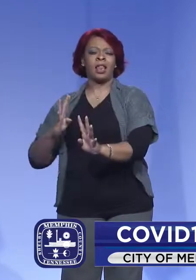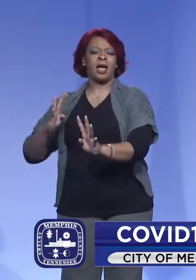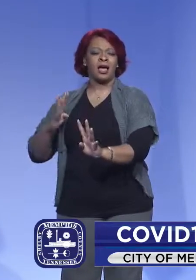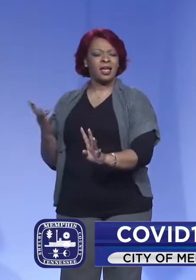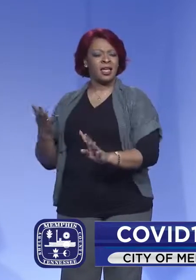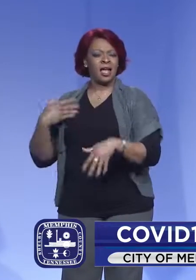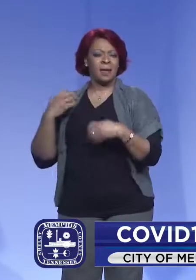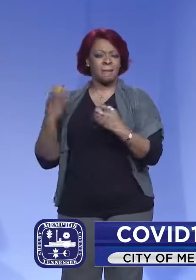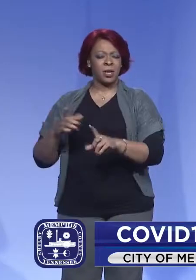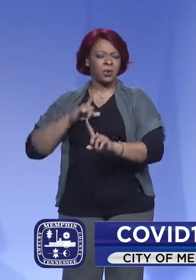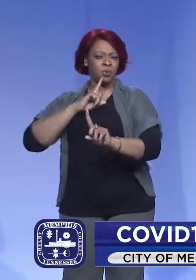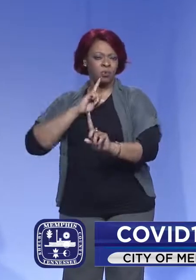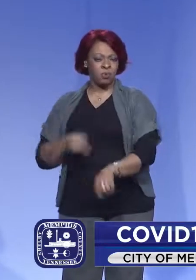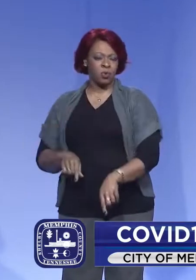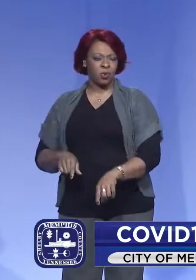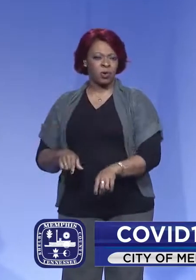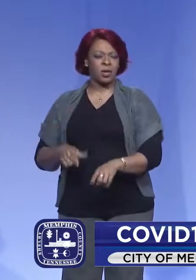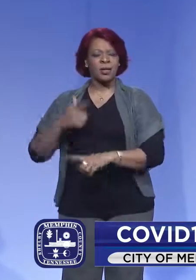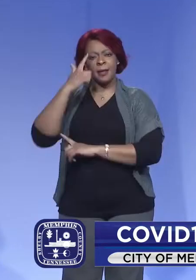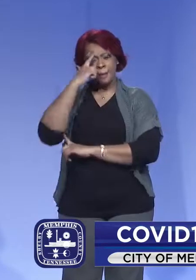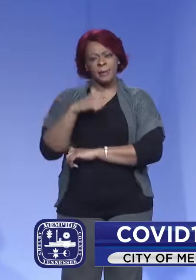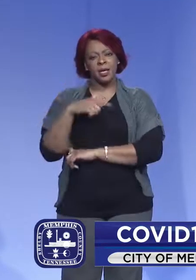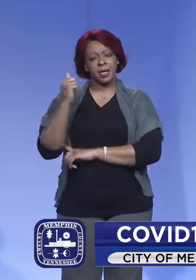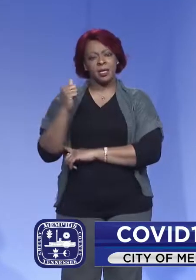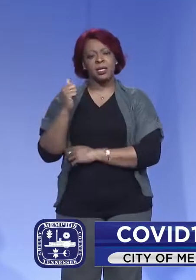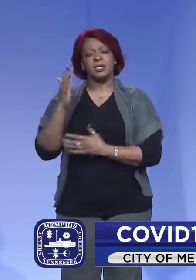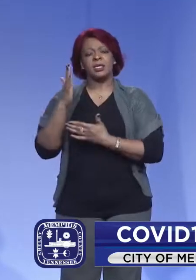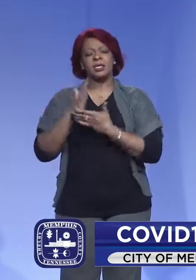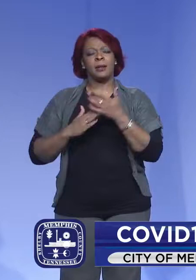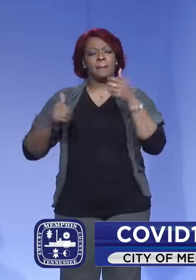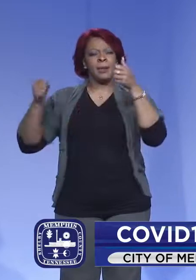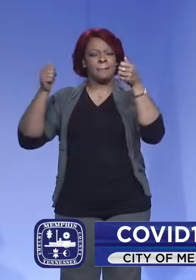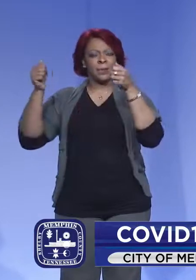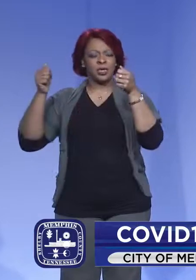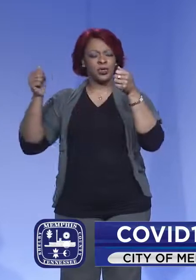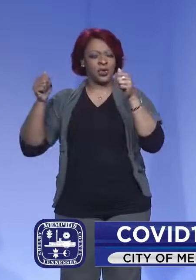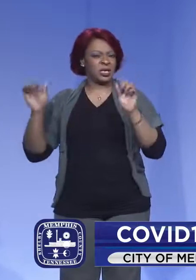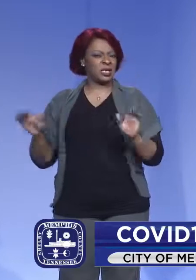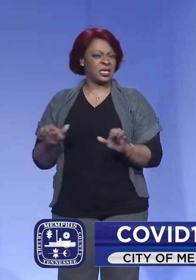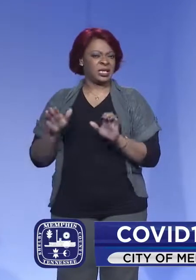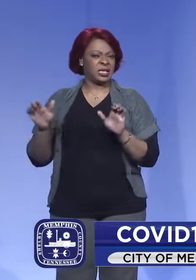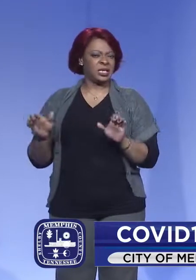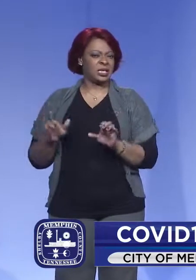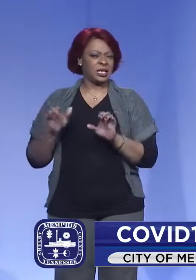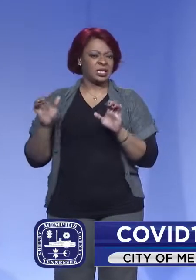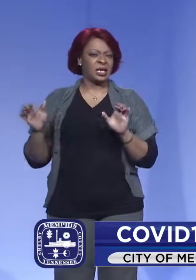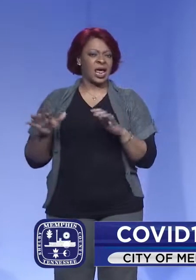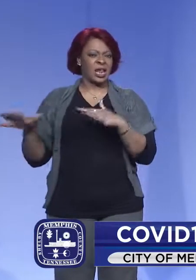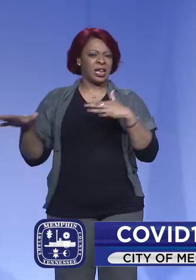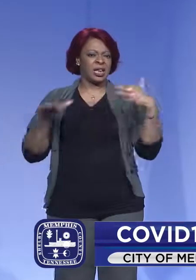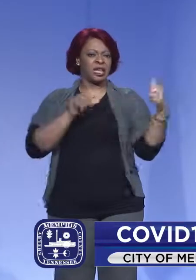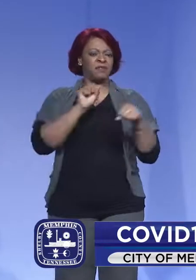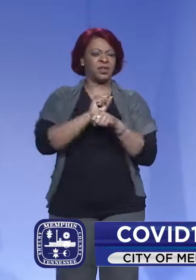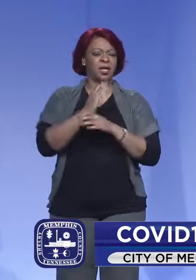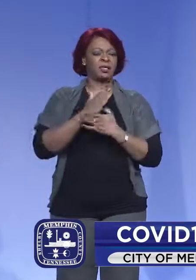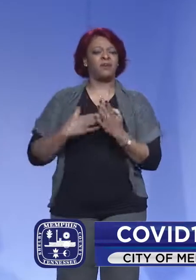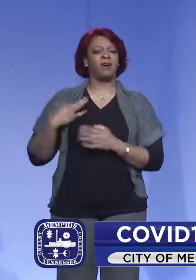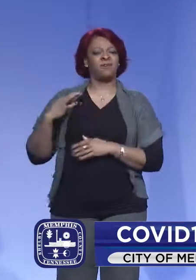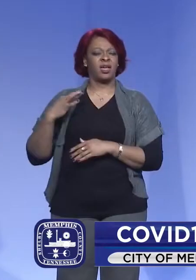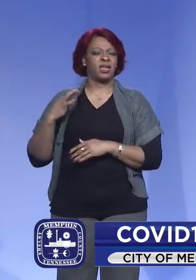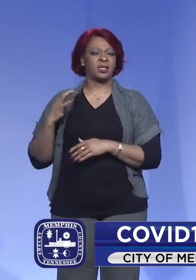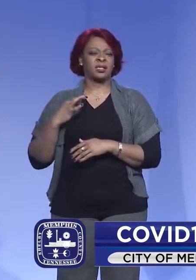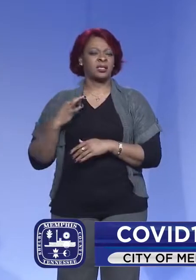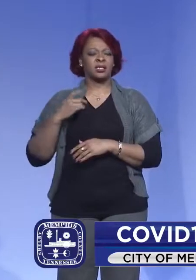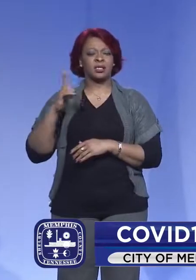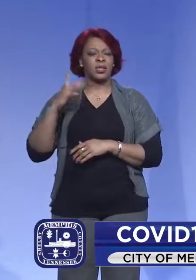gotten multiple reports. It was because some administrators did leave the job, some of the volunteers, just because of